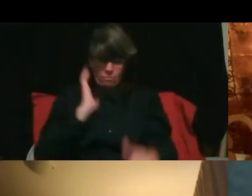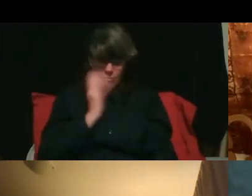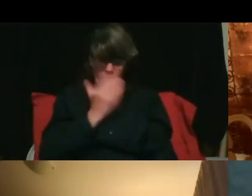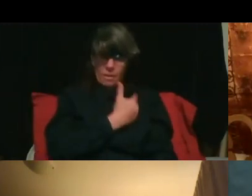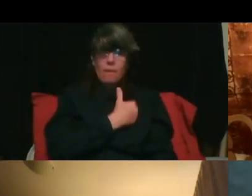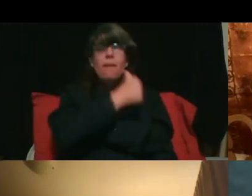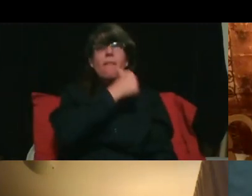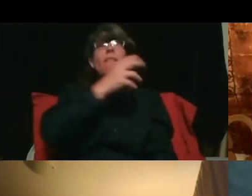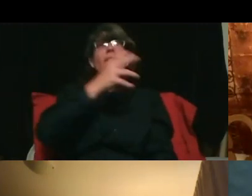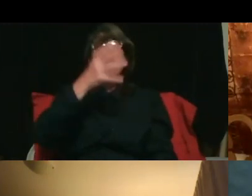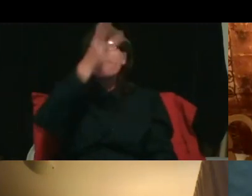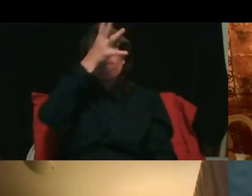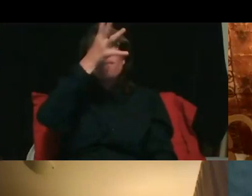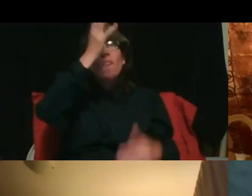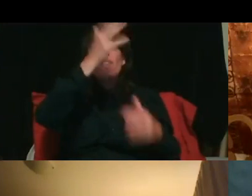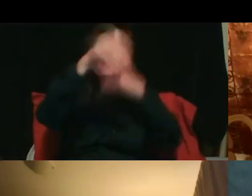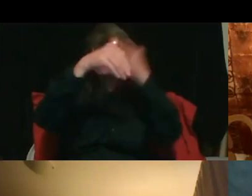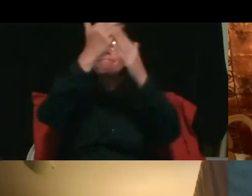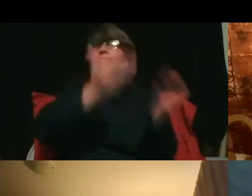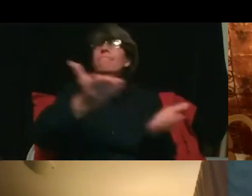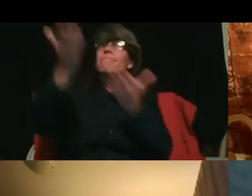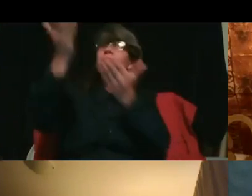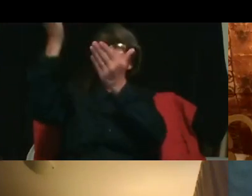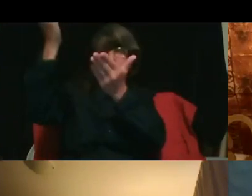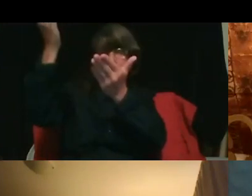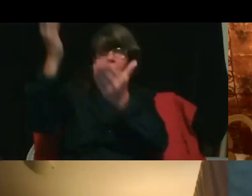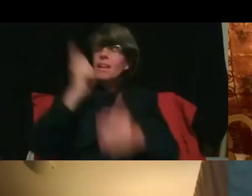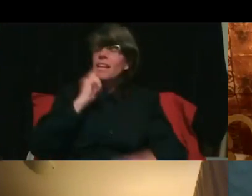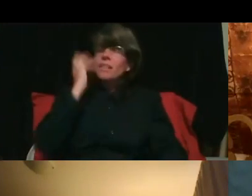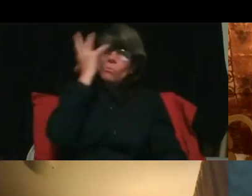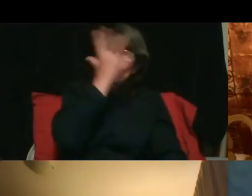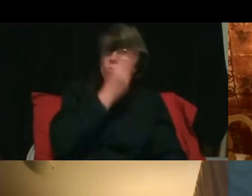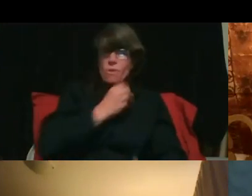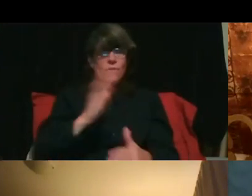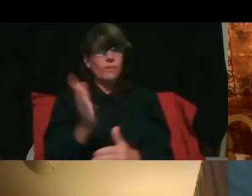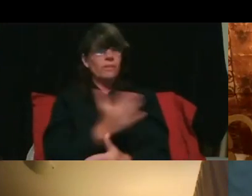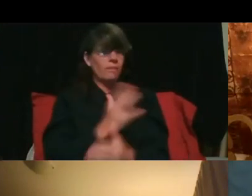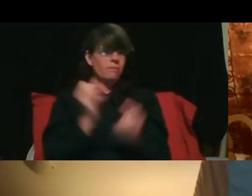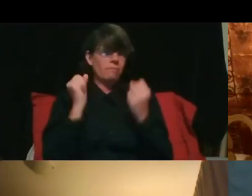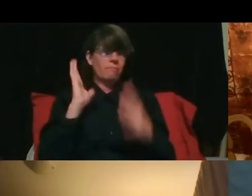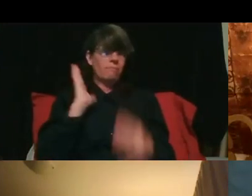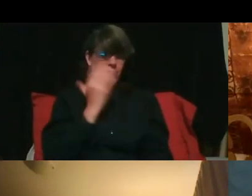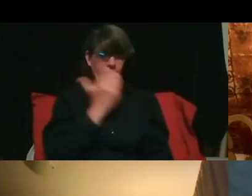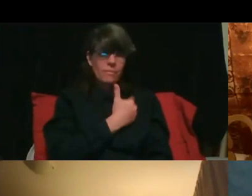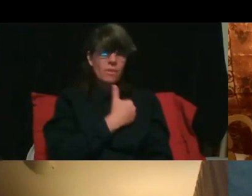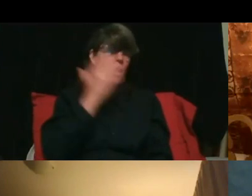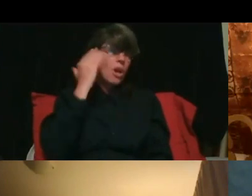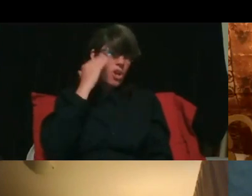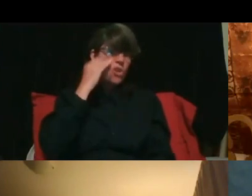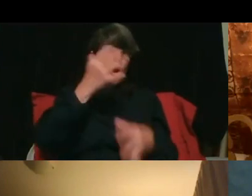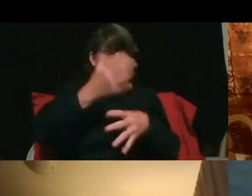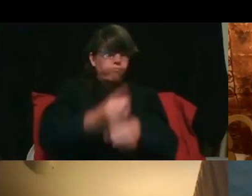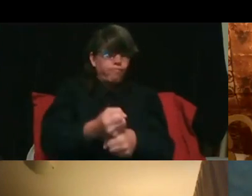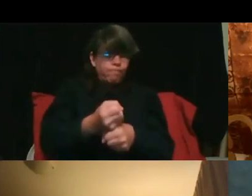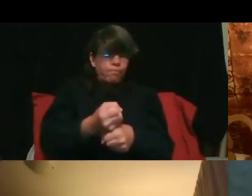Sky. So it's a beautiful song. Most of us know the truncated